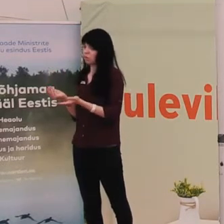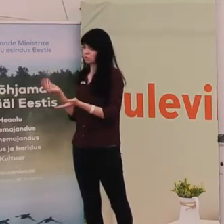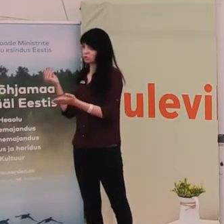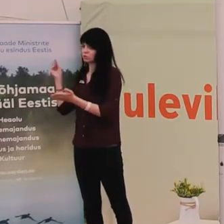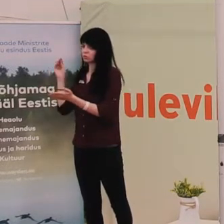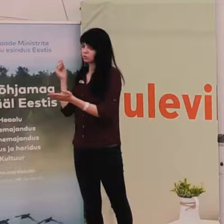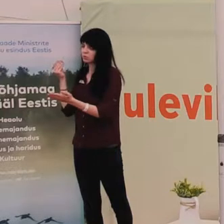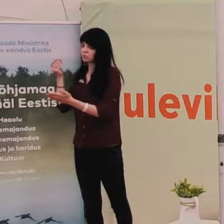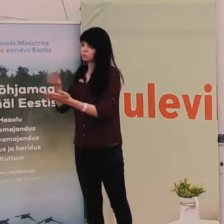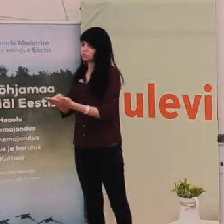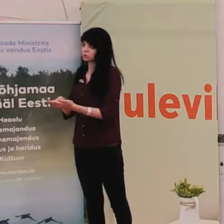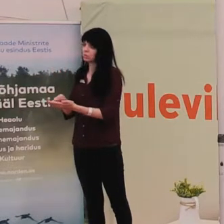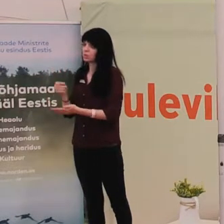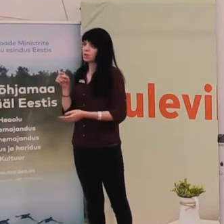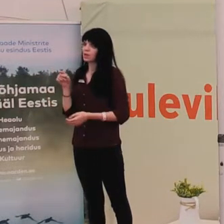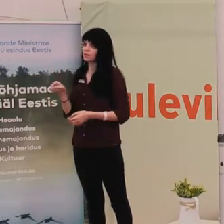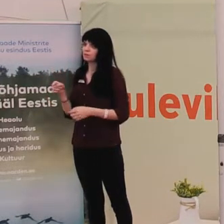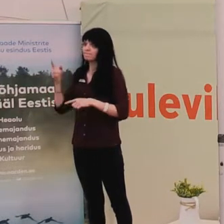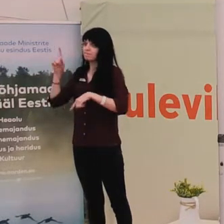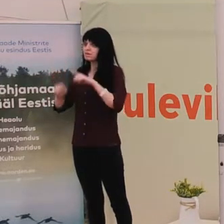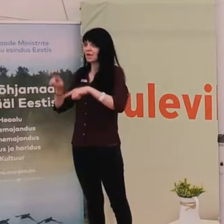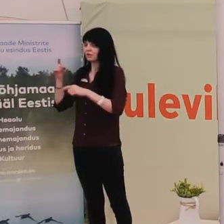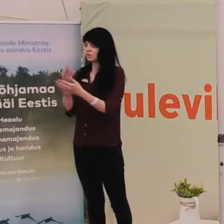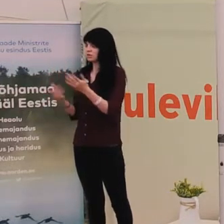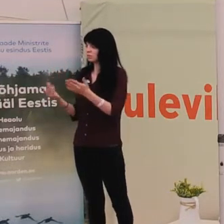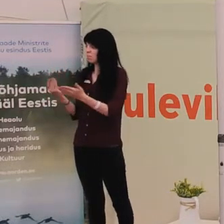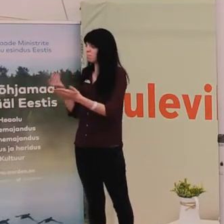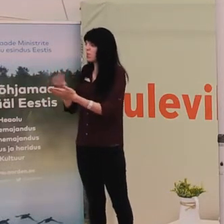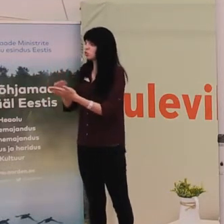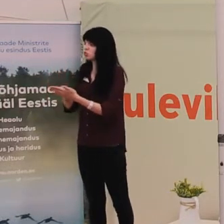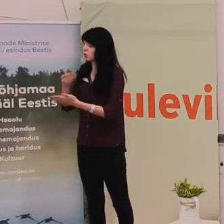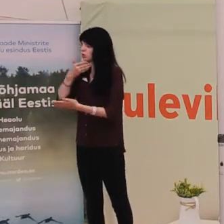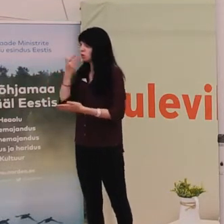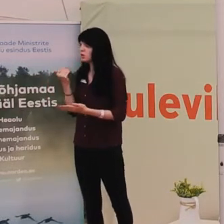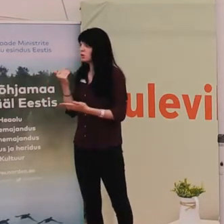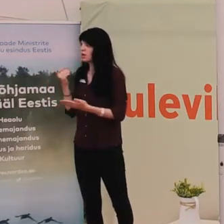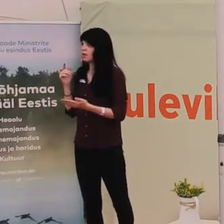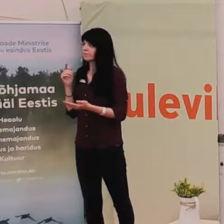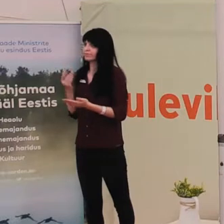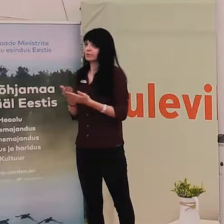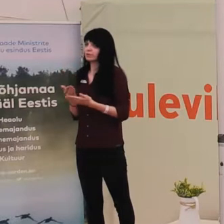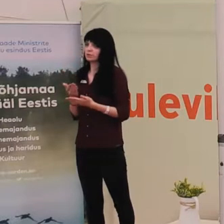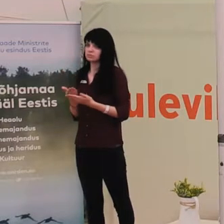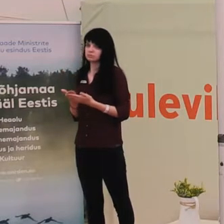But there's a lot of things that are not yet priced, and even the price of carbon is claimed to be too low still already.